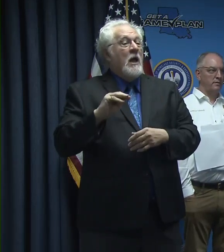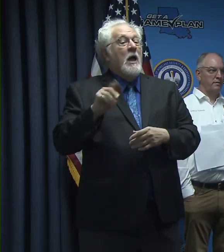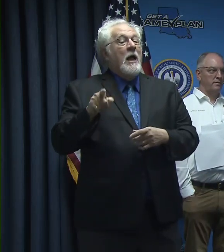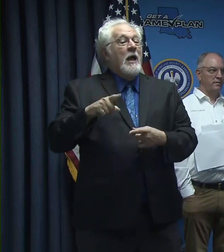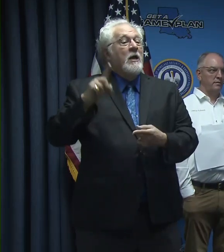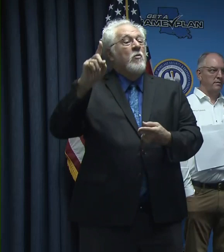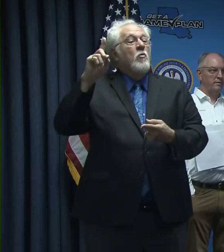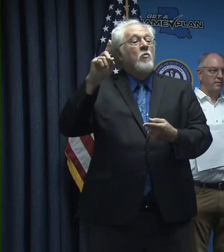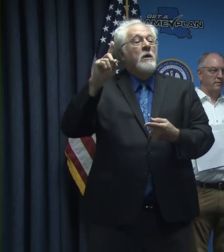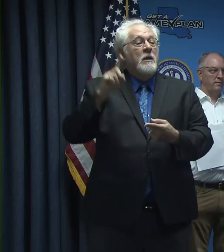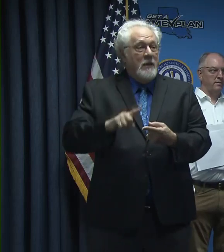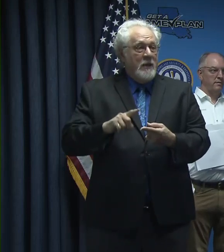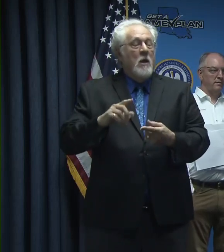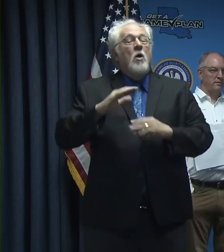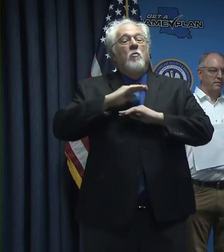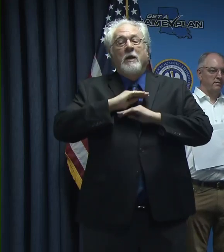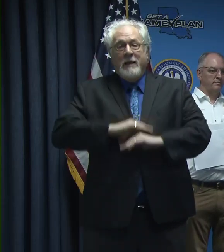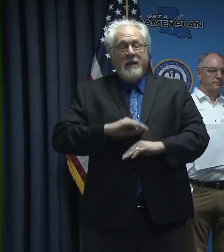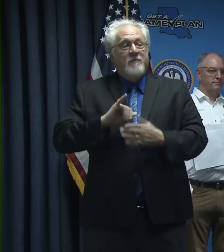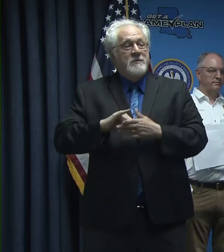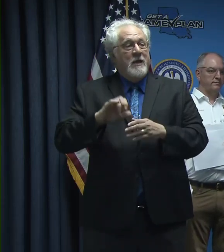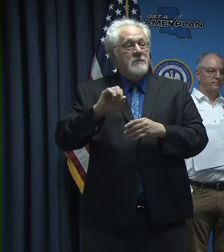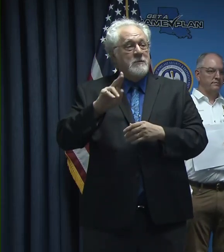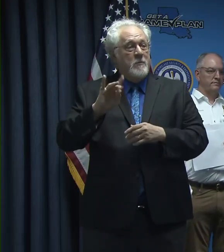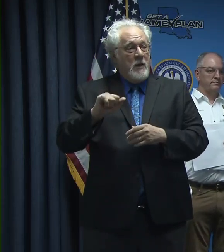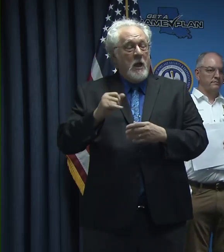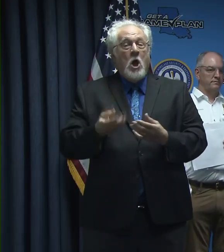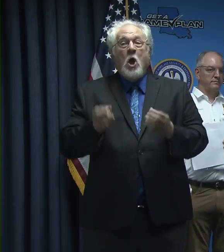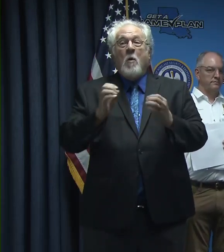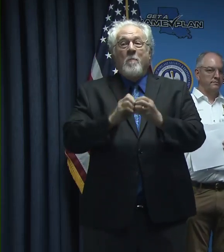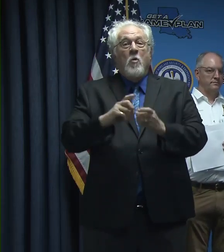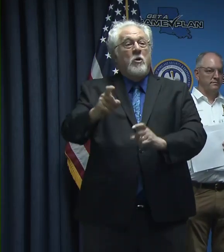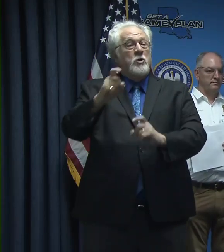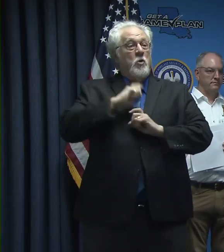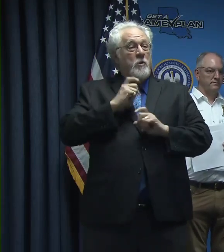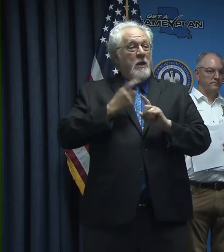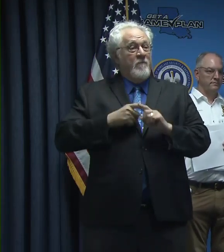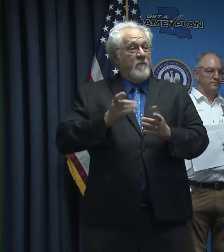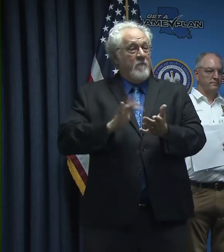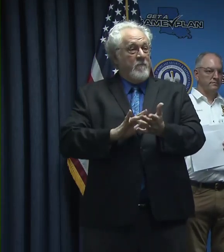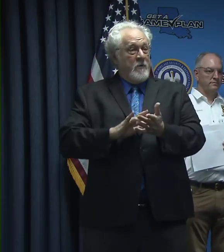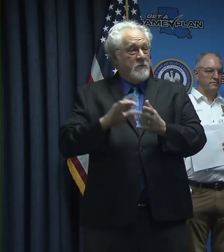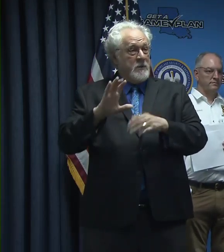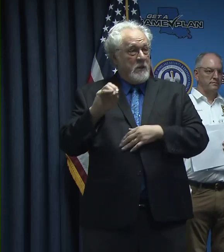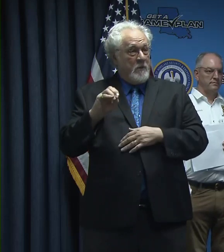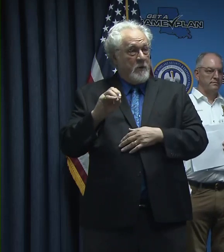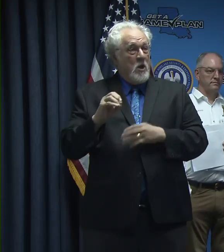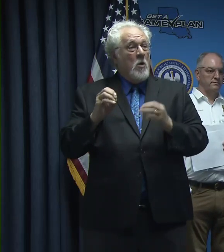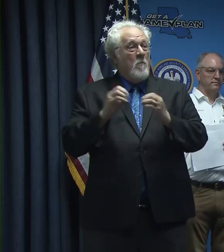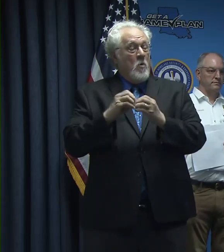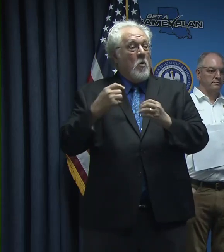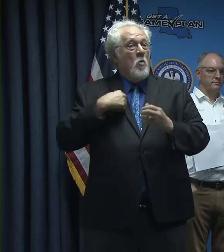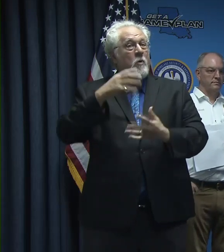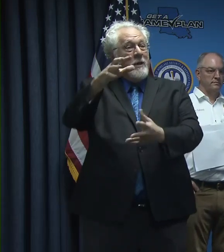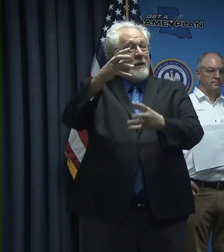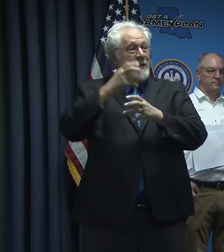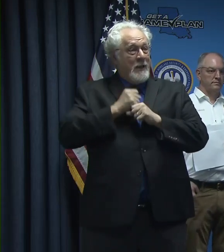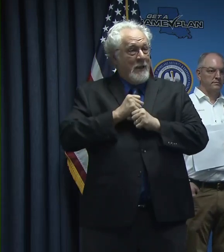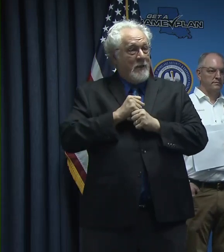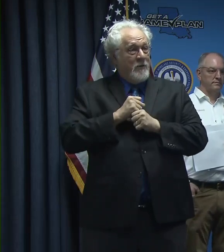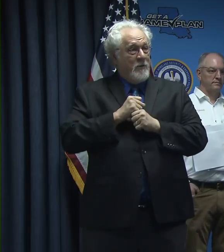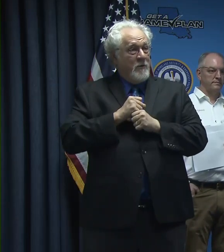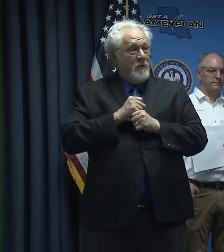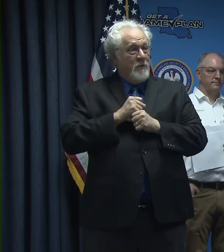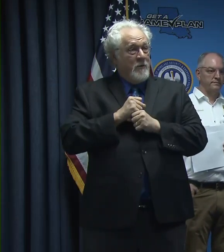that supply, right? So the more we get donated by pharmaceutical manufacturers, the more we get into the state,